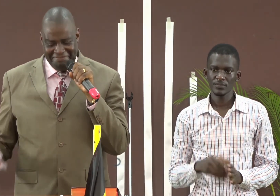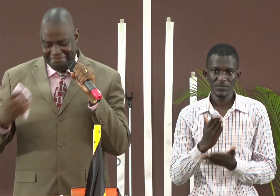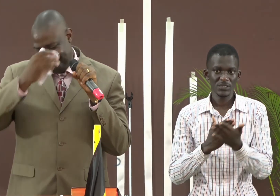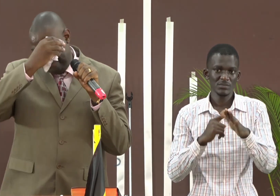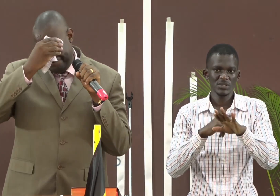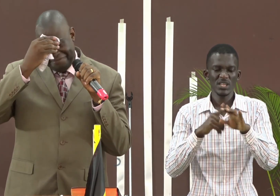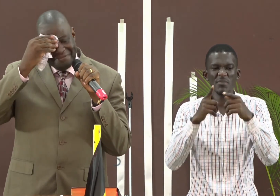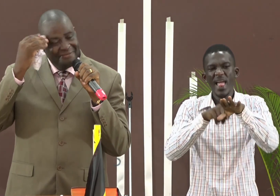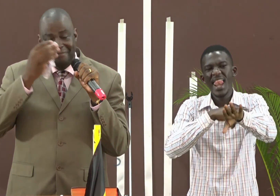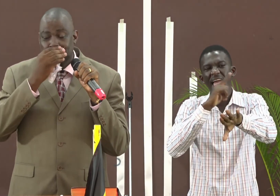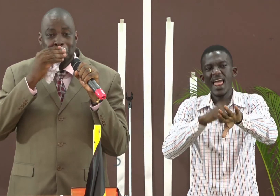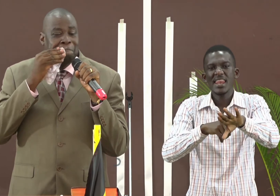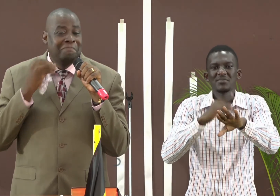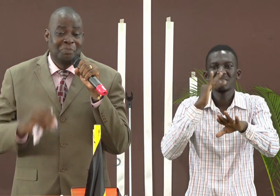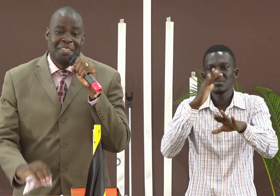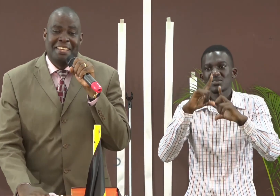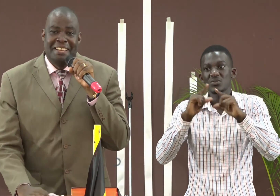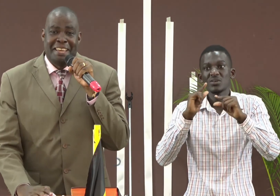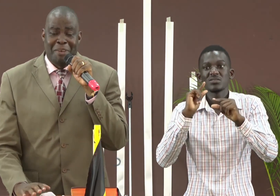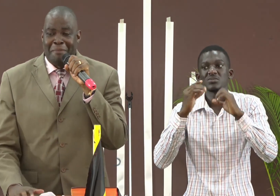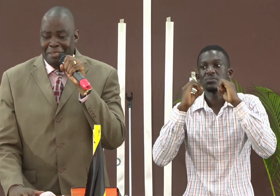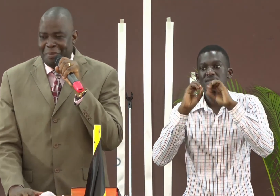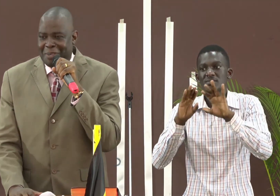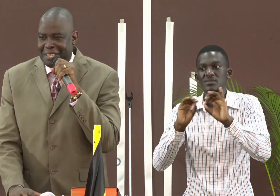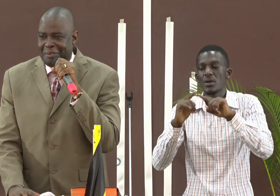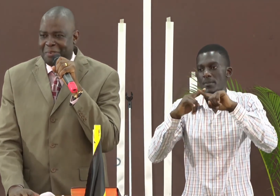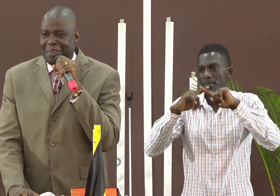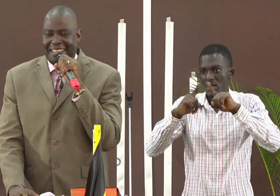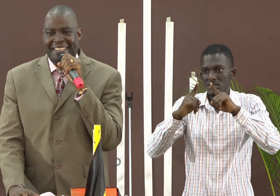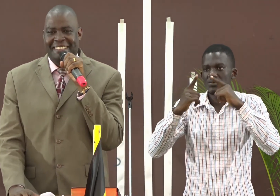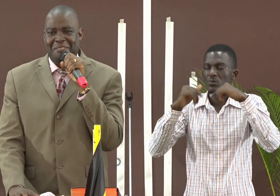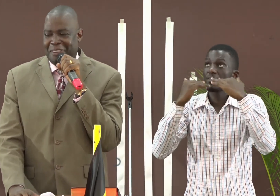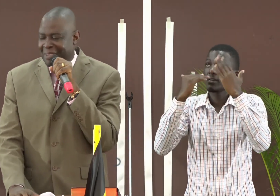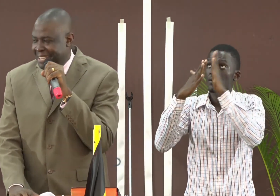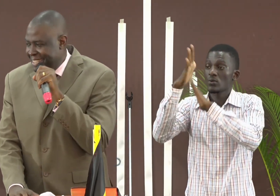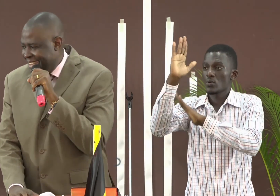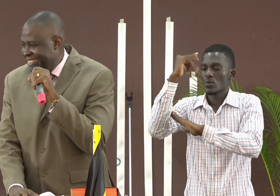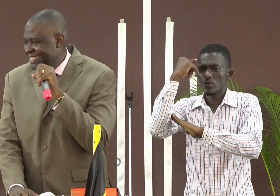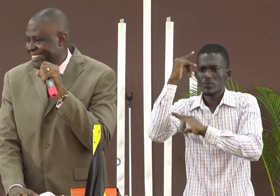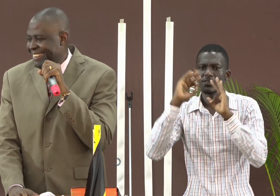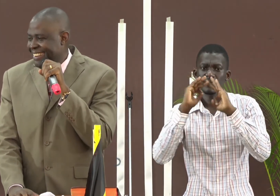Sometimes we take long to speak such words of blessing to our bishop. But we